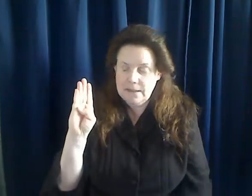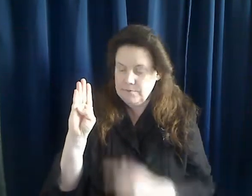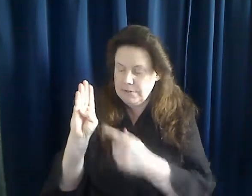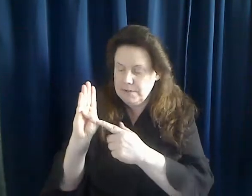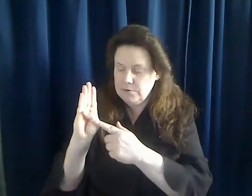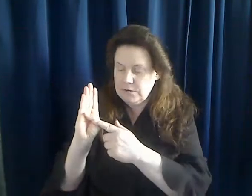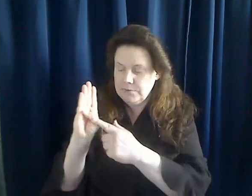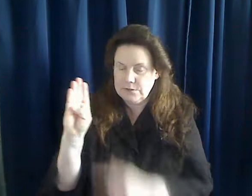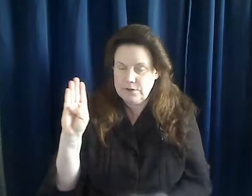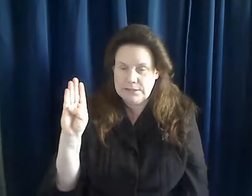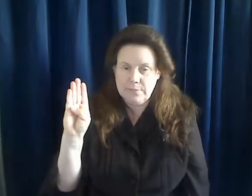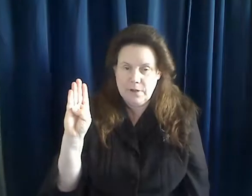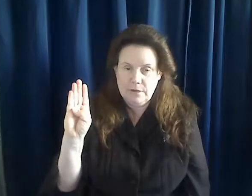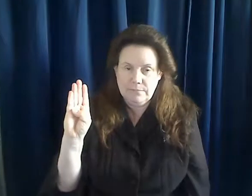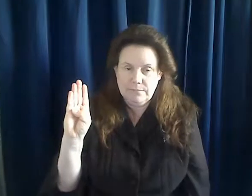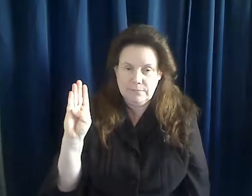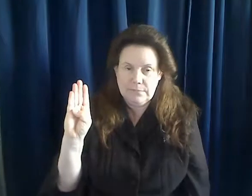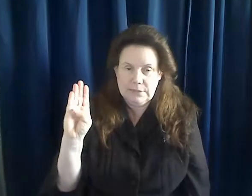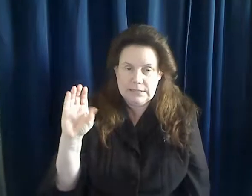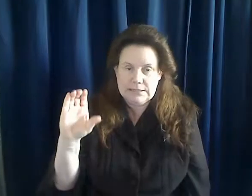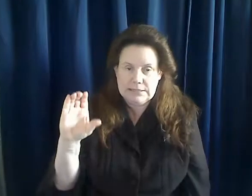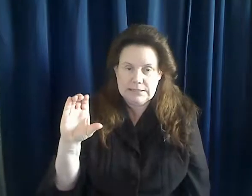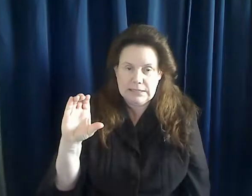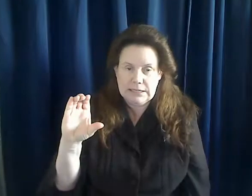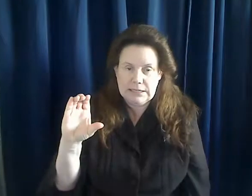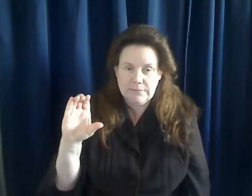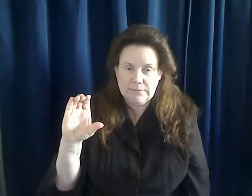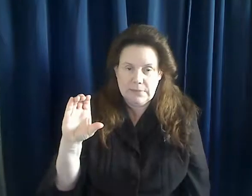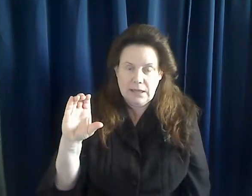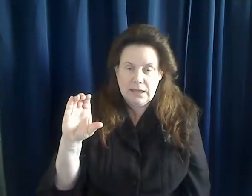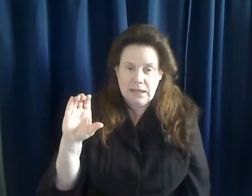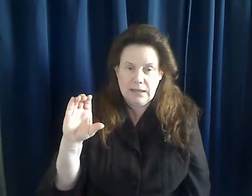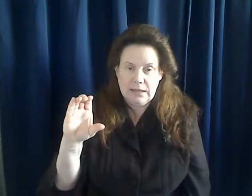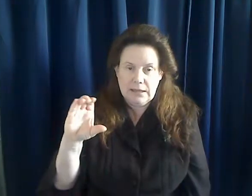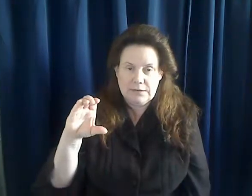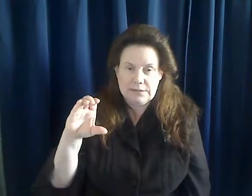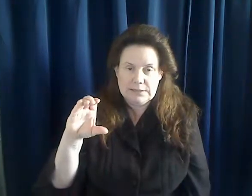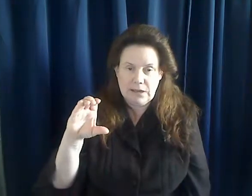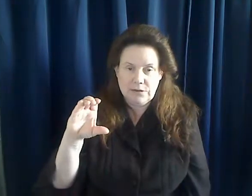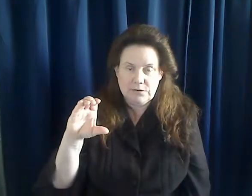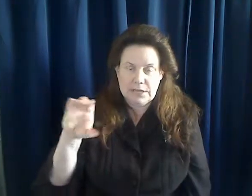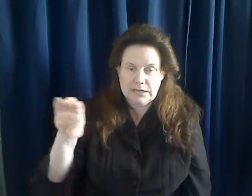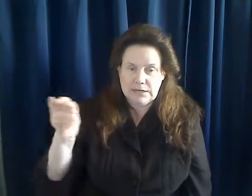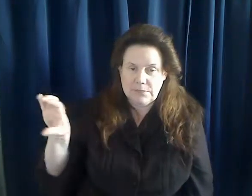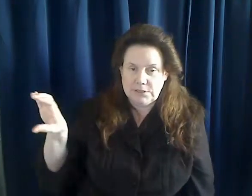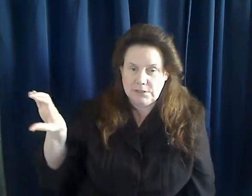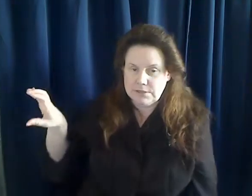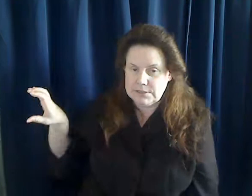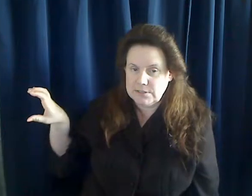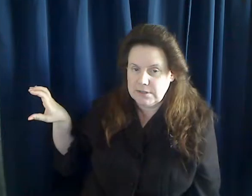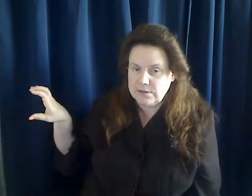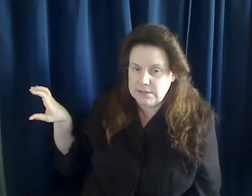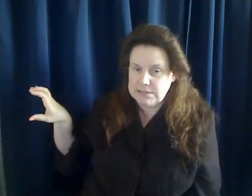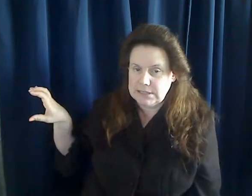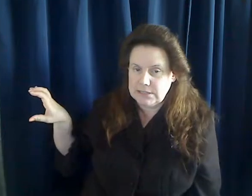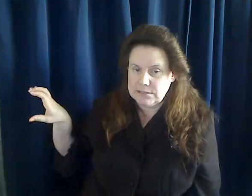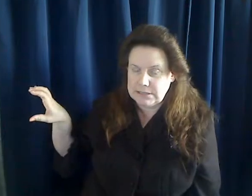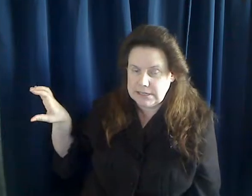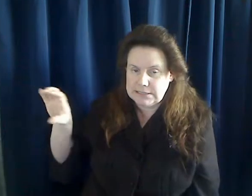my thumb comes across the palm. C, and this is how you sign it. I'm going to turn it so that you can see it looks like a